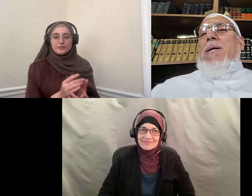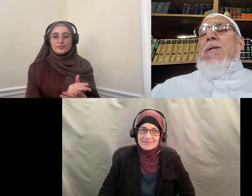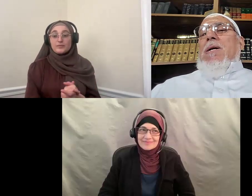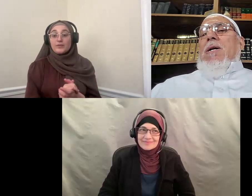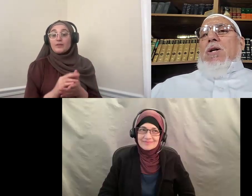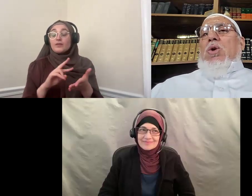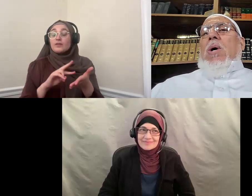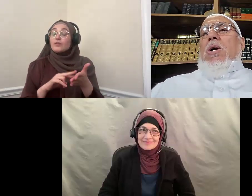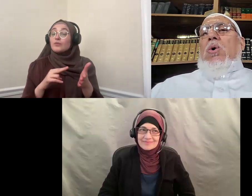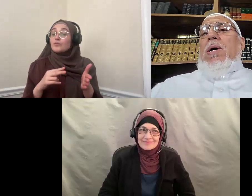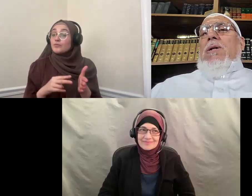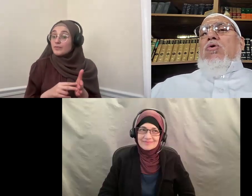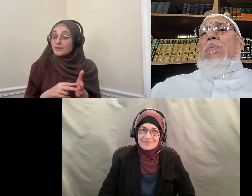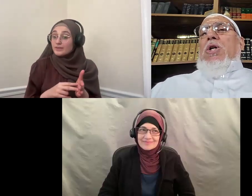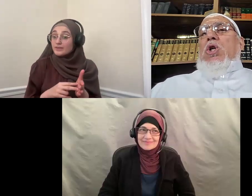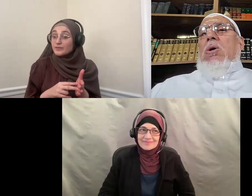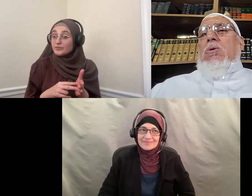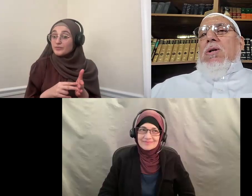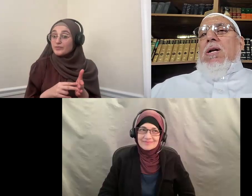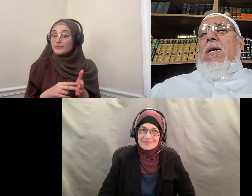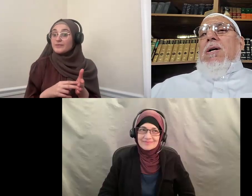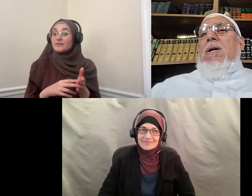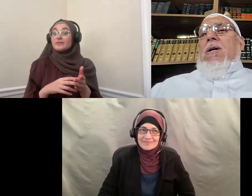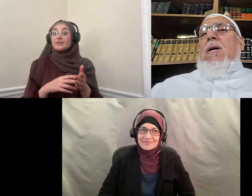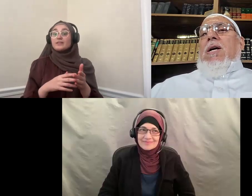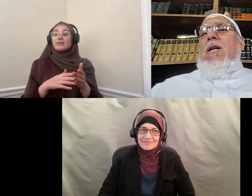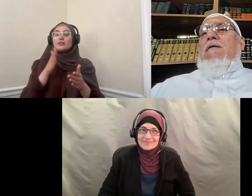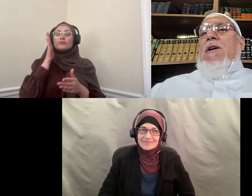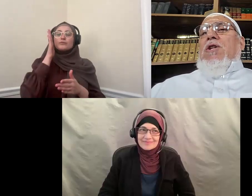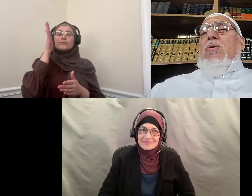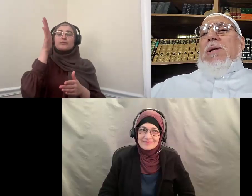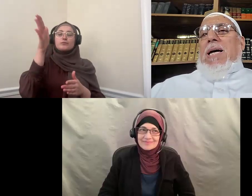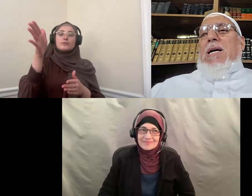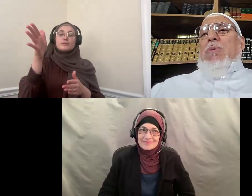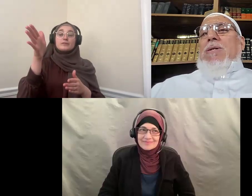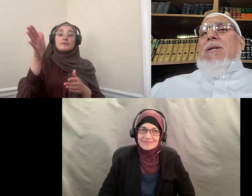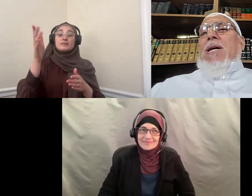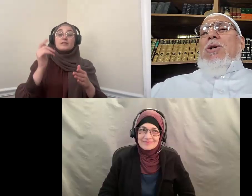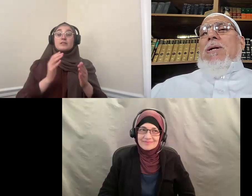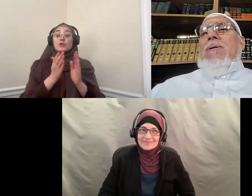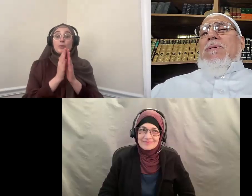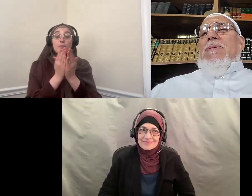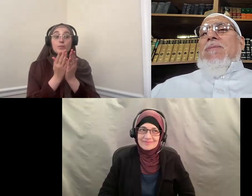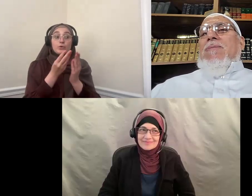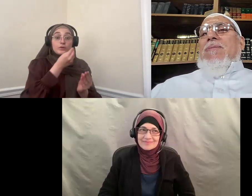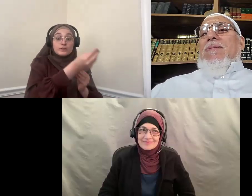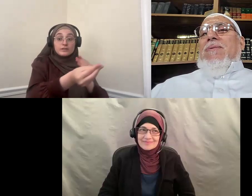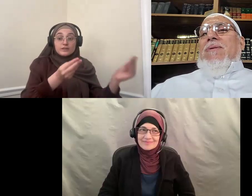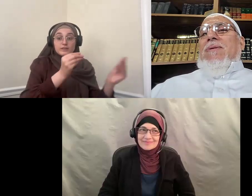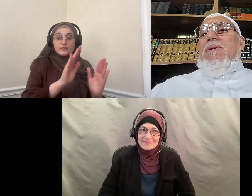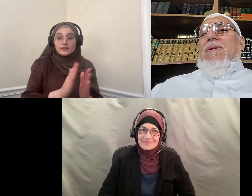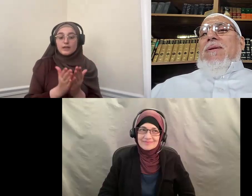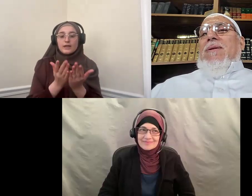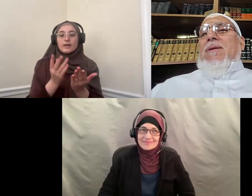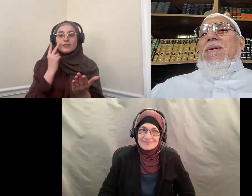Which means you are going to be shown in a video-like presentation.